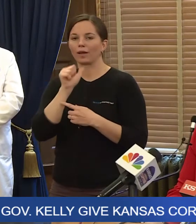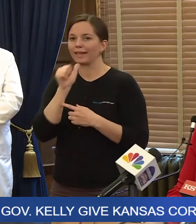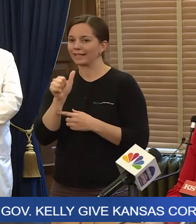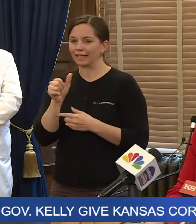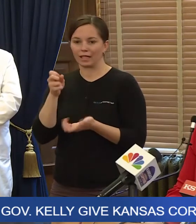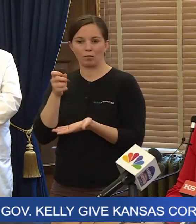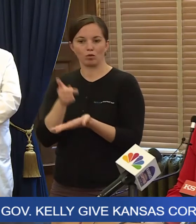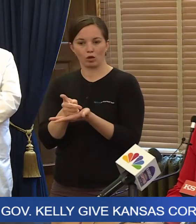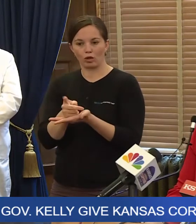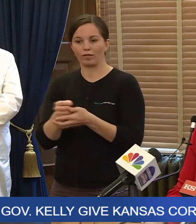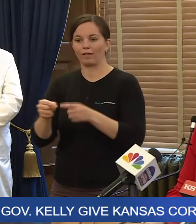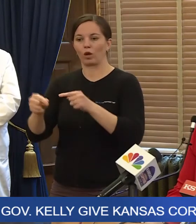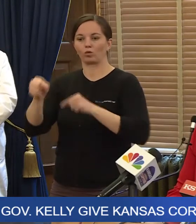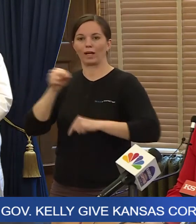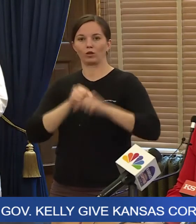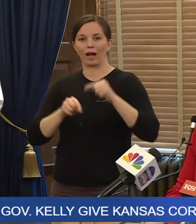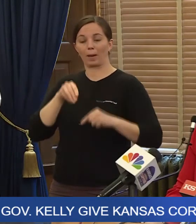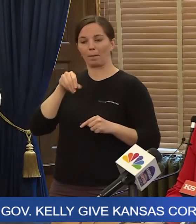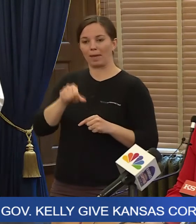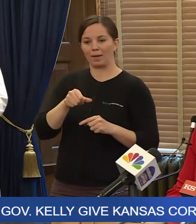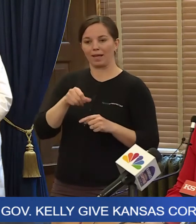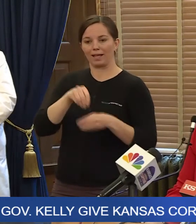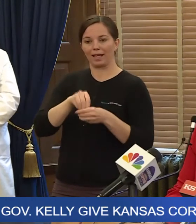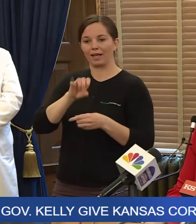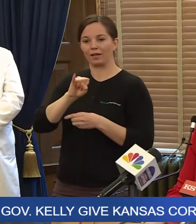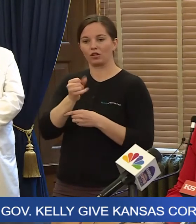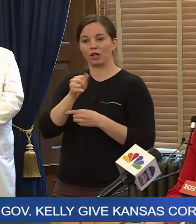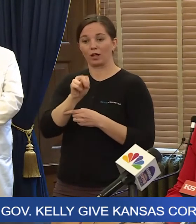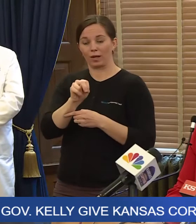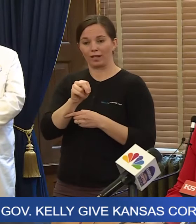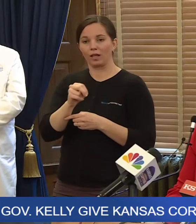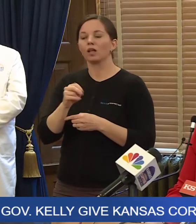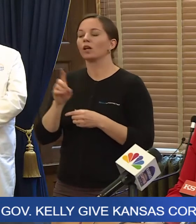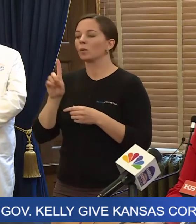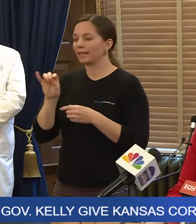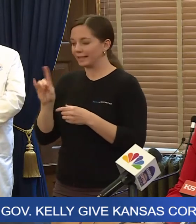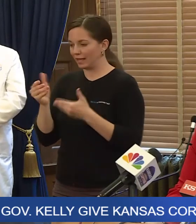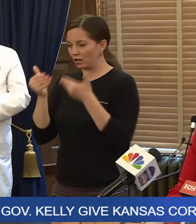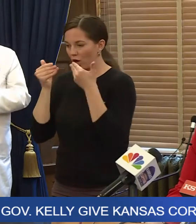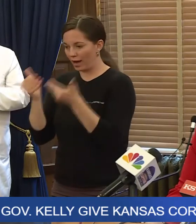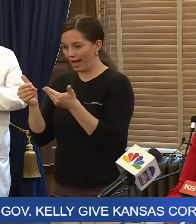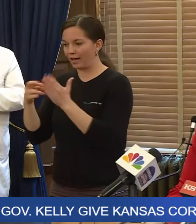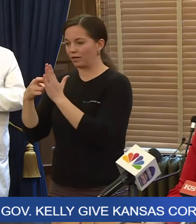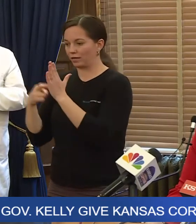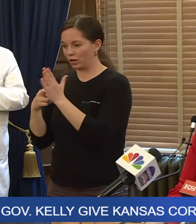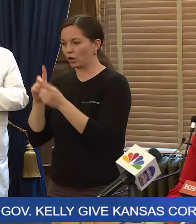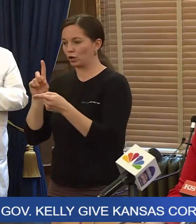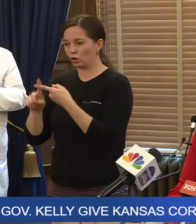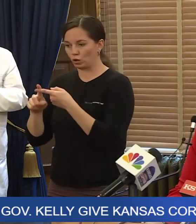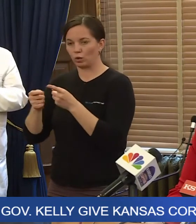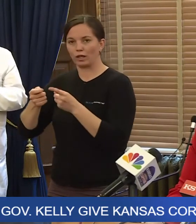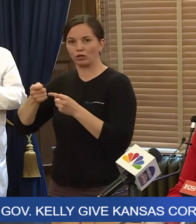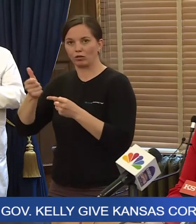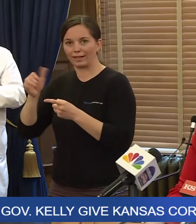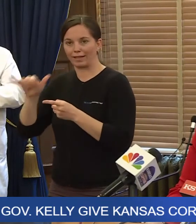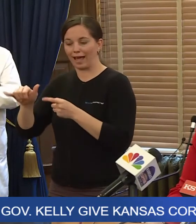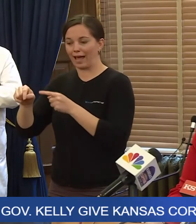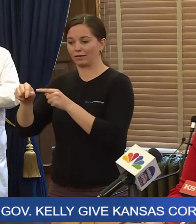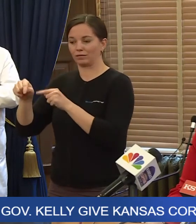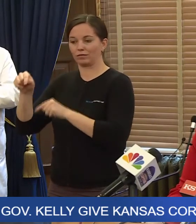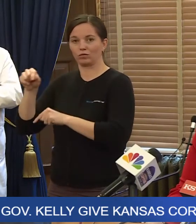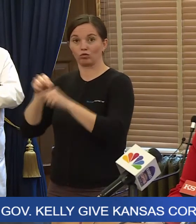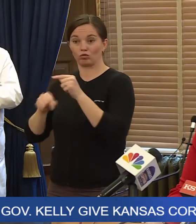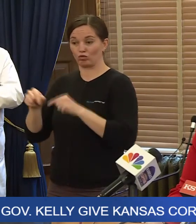back to January. So we did go back and write a second regulation that addressed the retro, and so we did take that out actually. And then